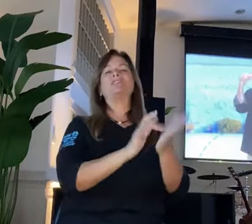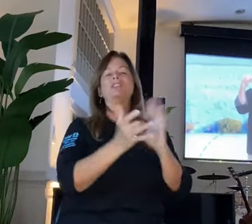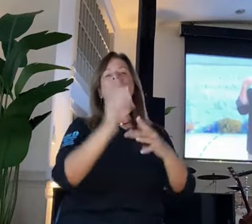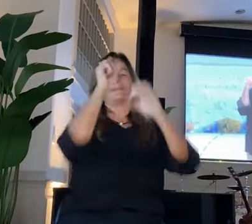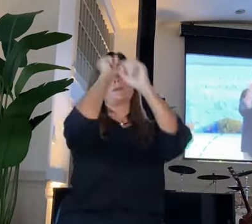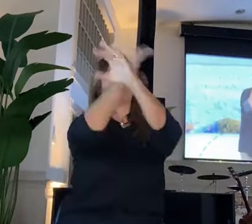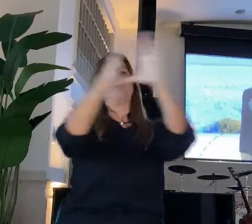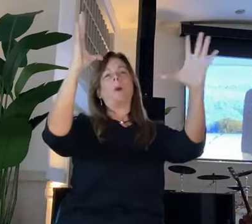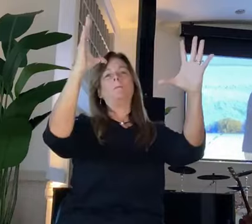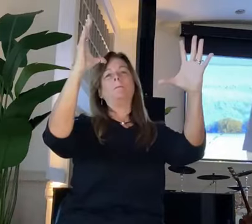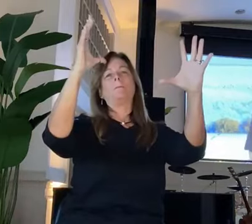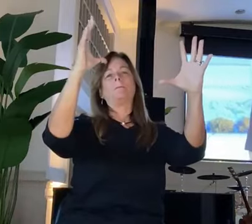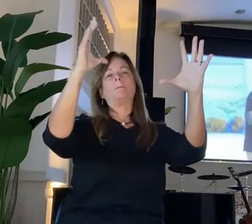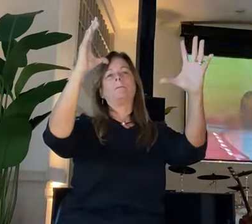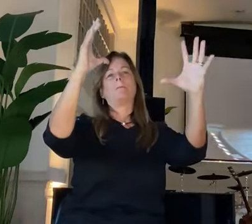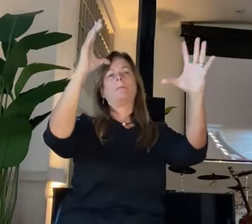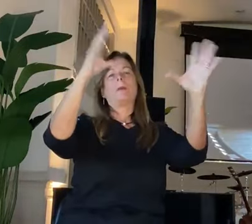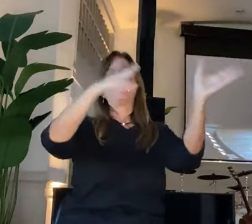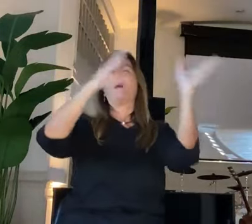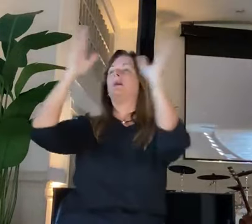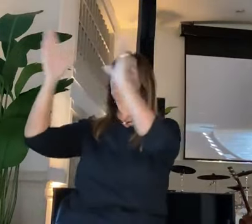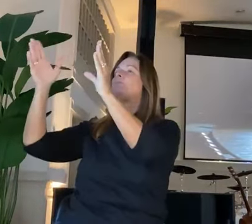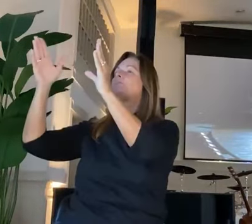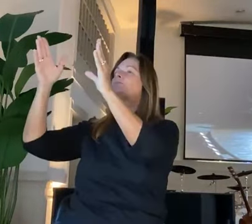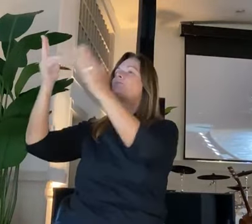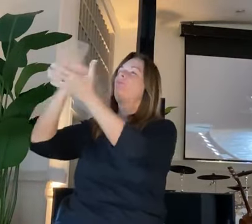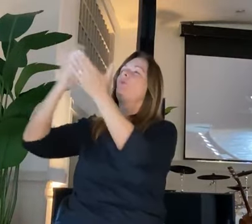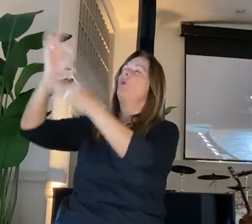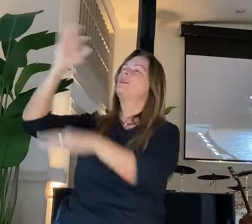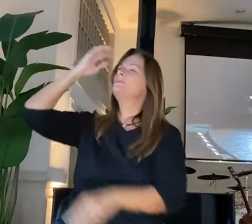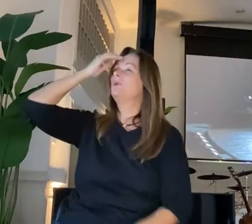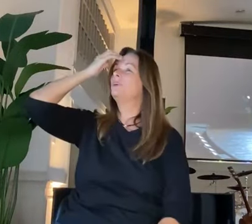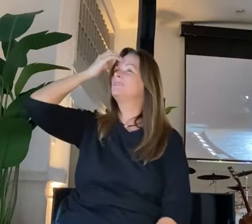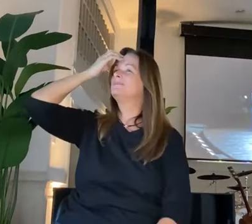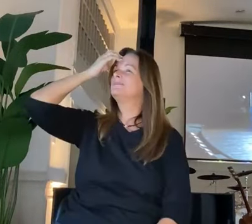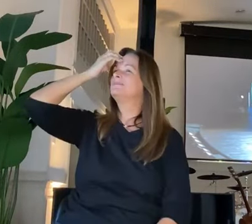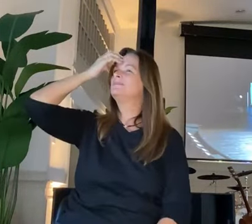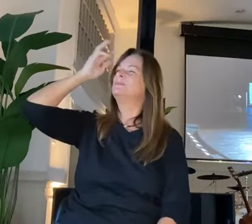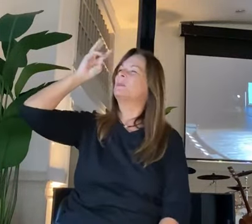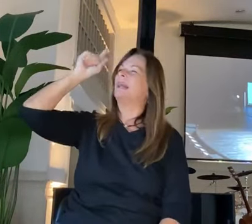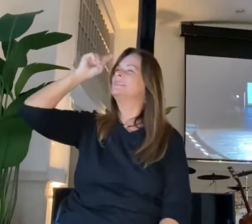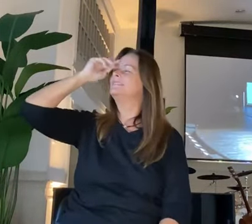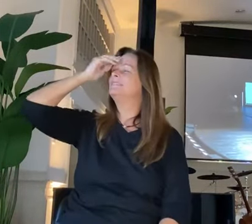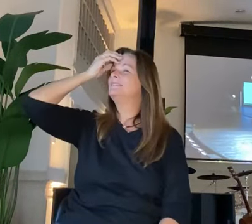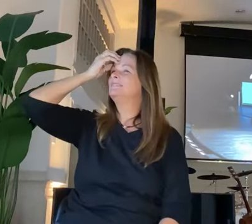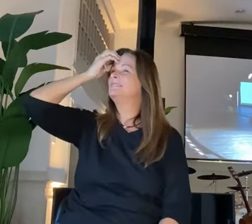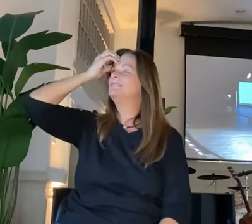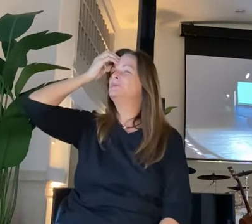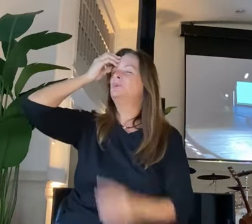We can get a picture there. You go to the Holy Spirit, we're like, what? Like,